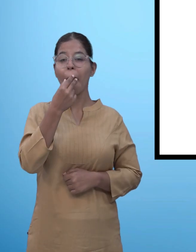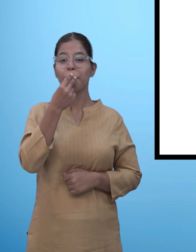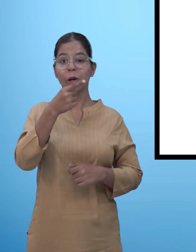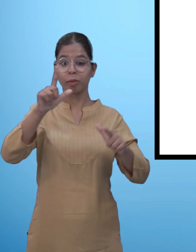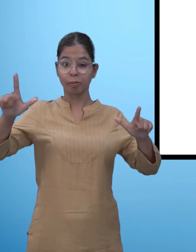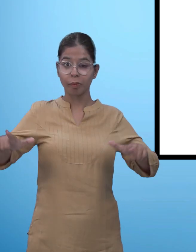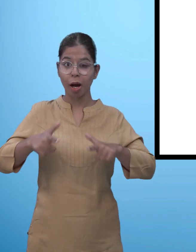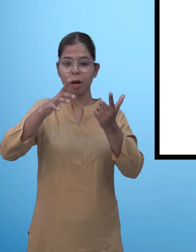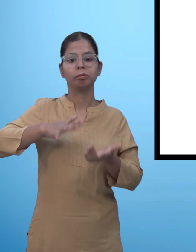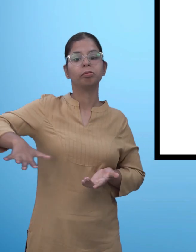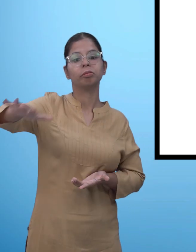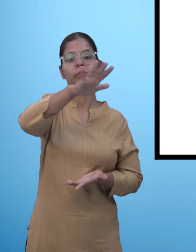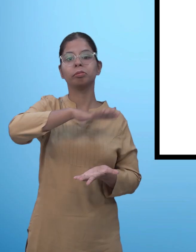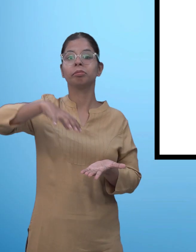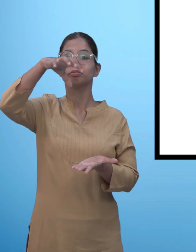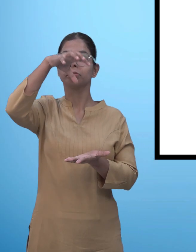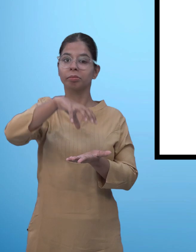the fruit of the jamun tree.